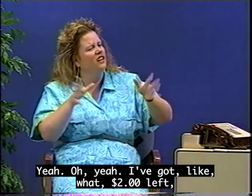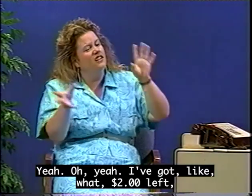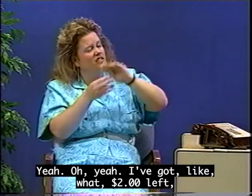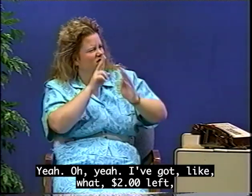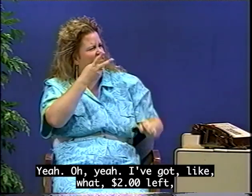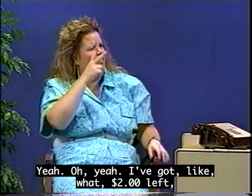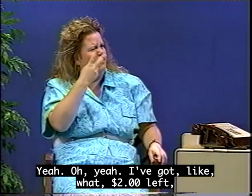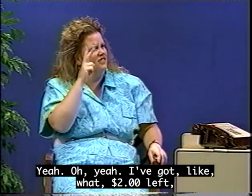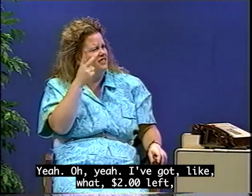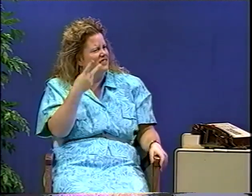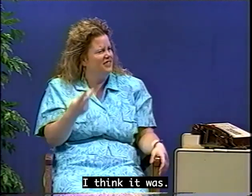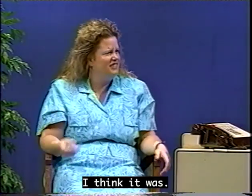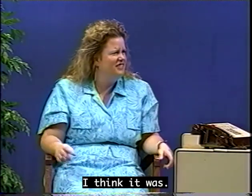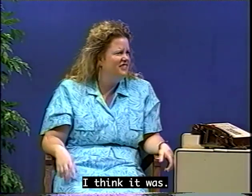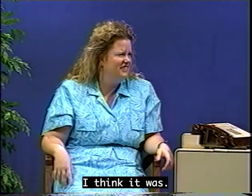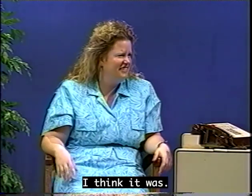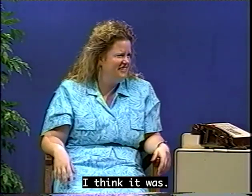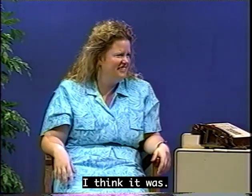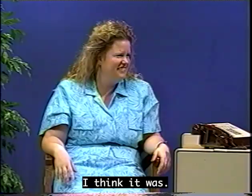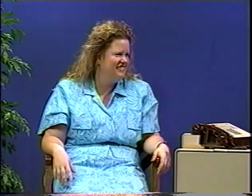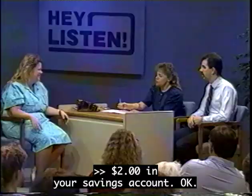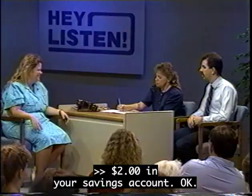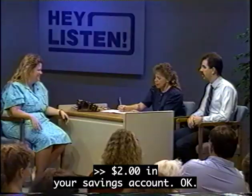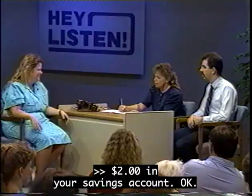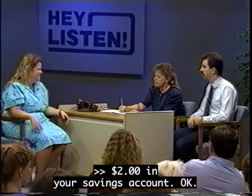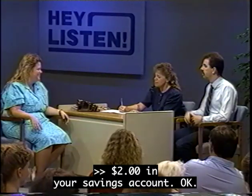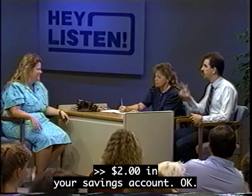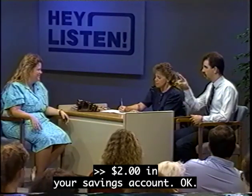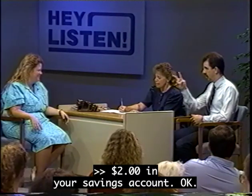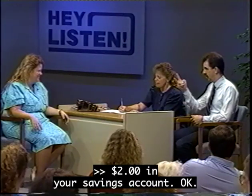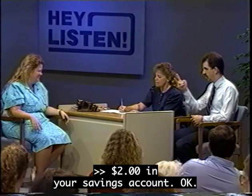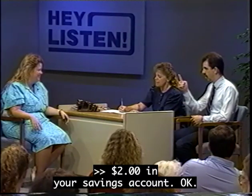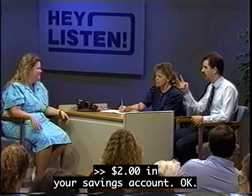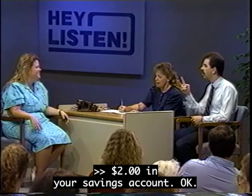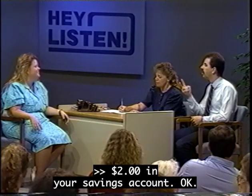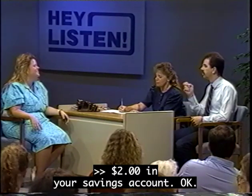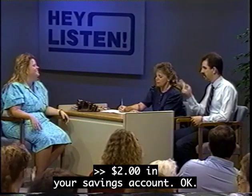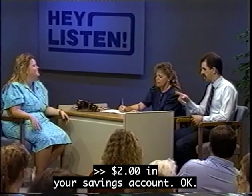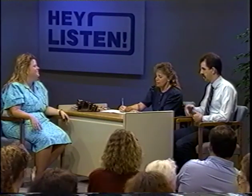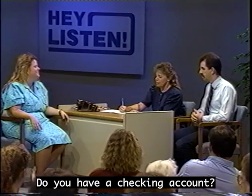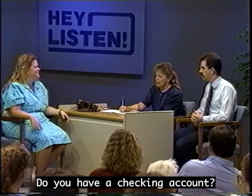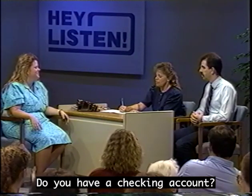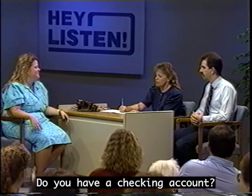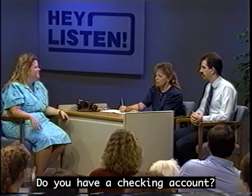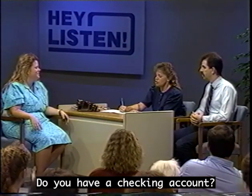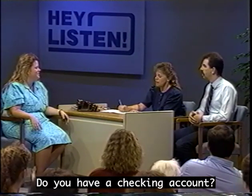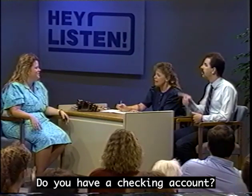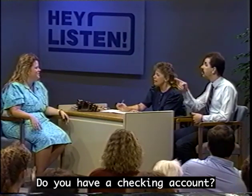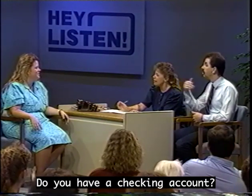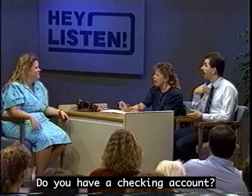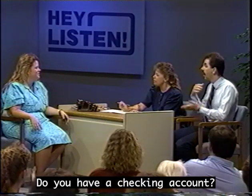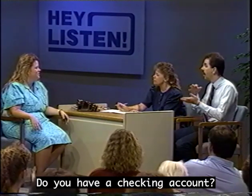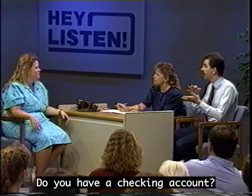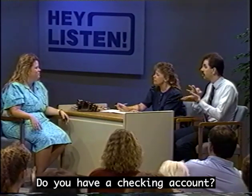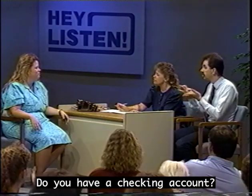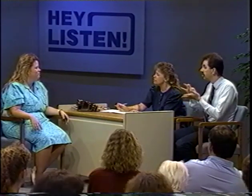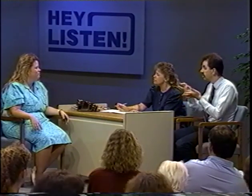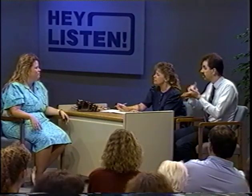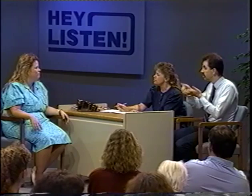Yeah. Oh, yeah. I've got like, what, $2 left, I think it was? $2 in your savings account. Okay. Do you have a checking